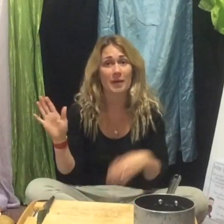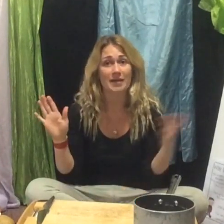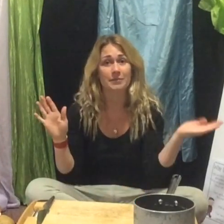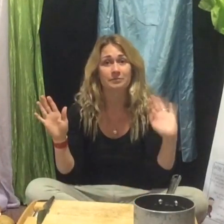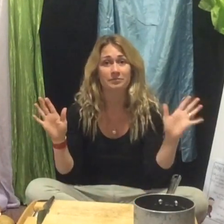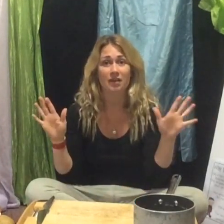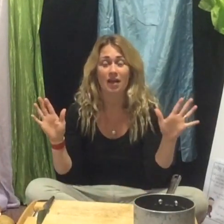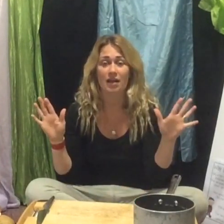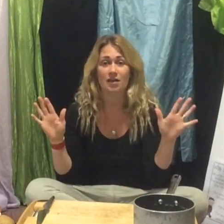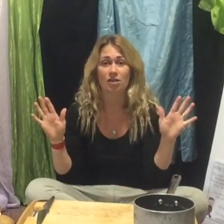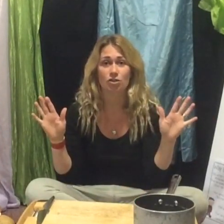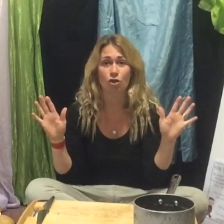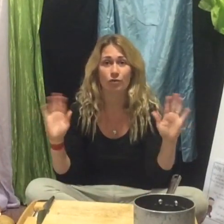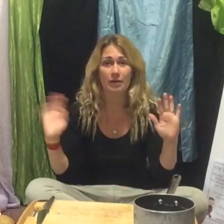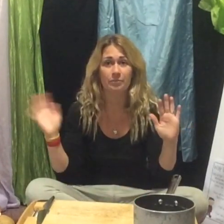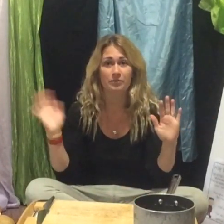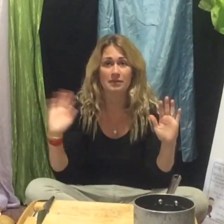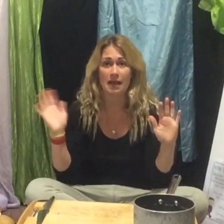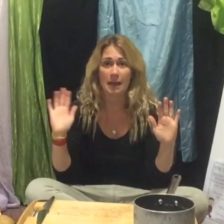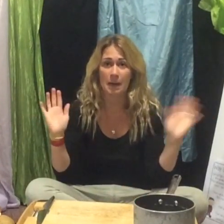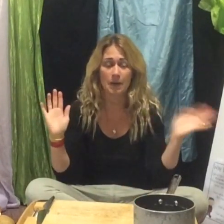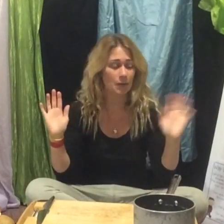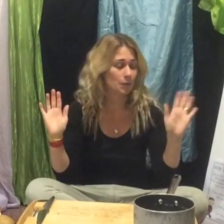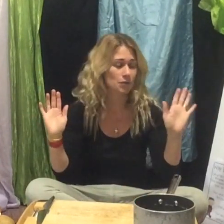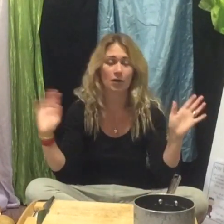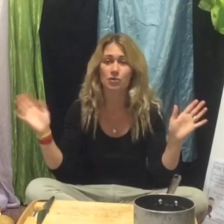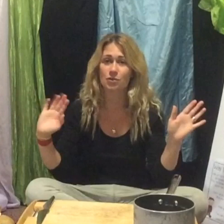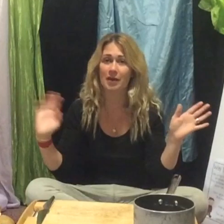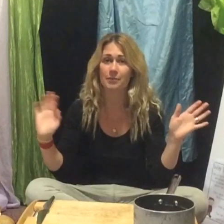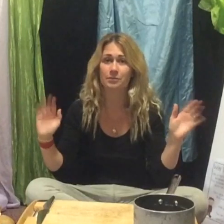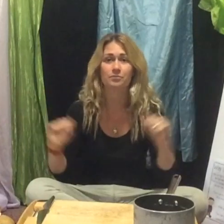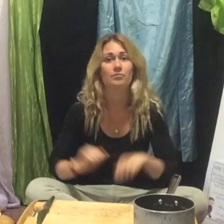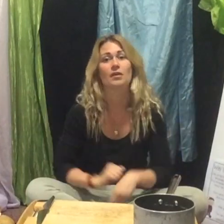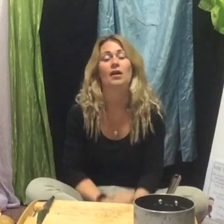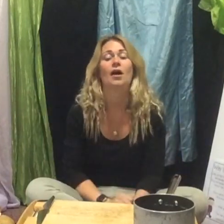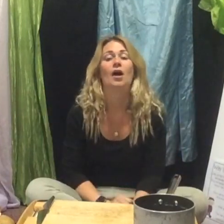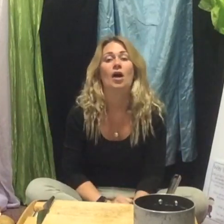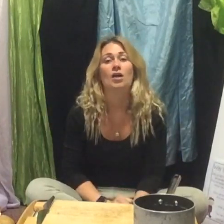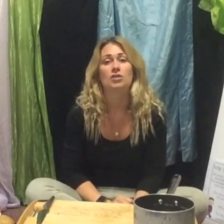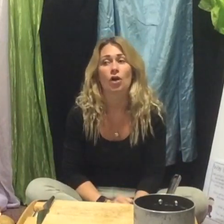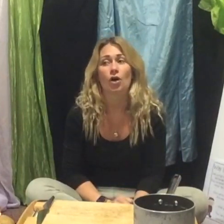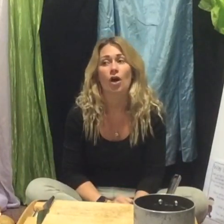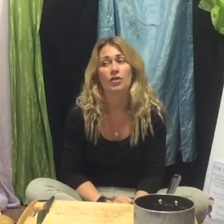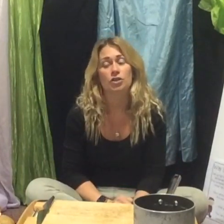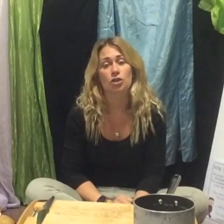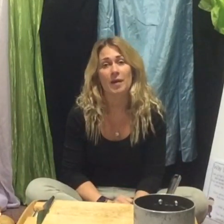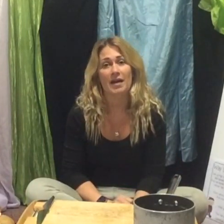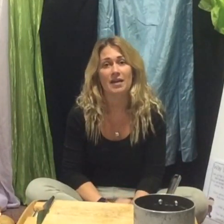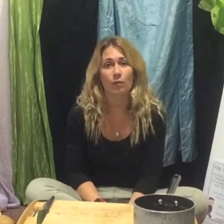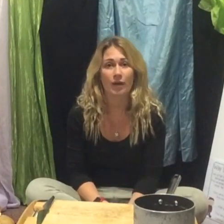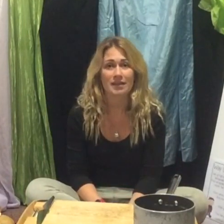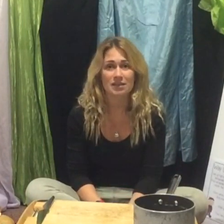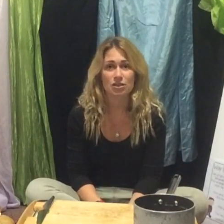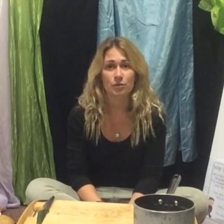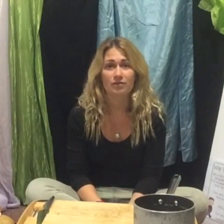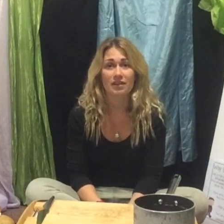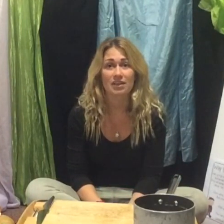men in our story. Say hello to our 2 men. So the 2 men went to a